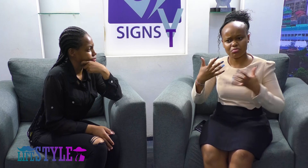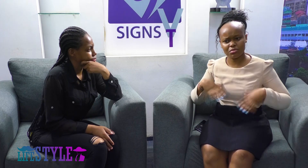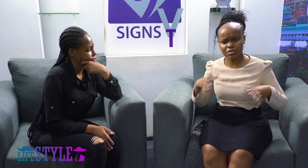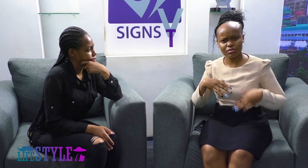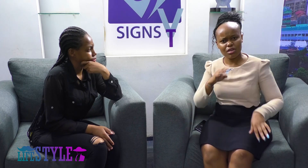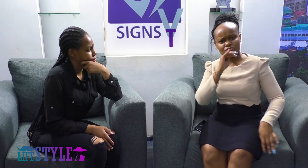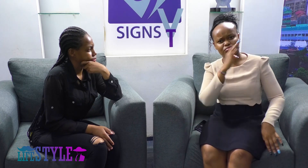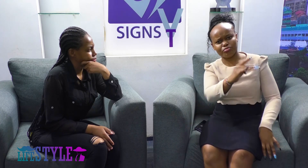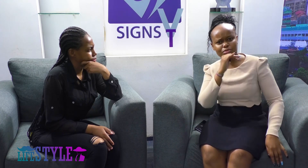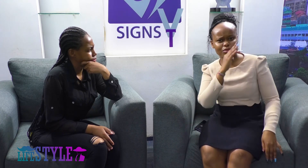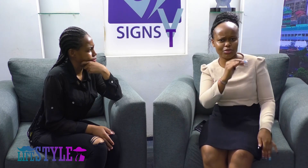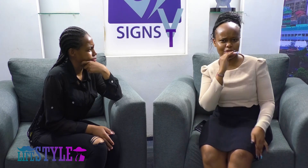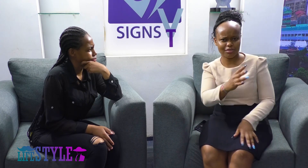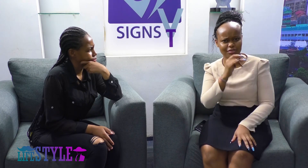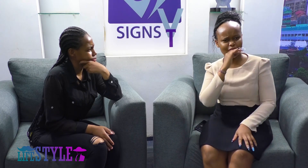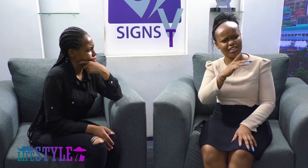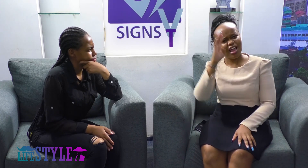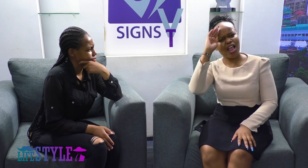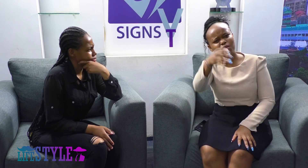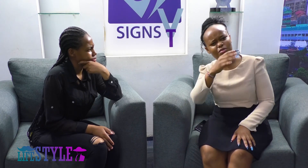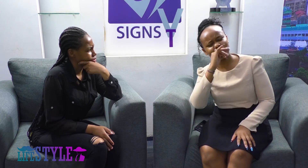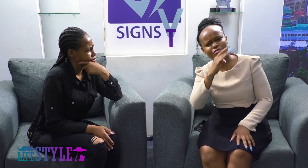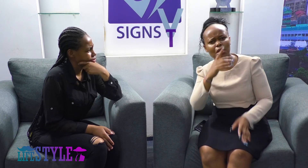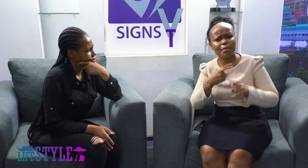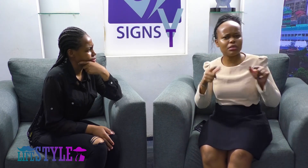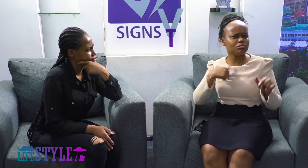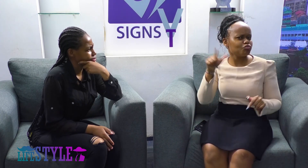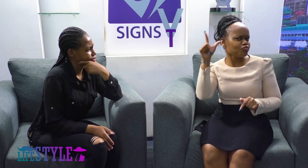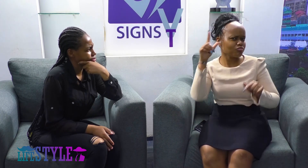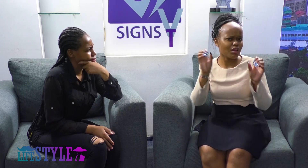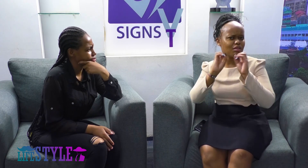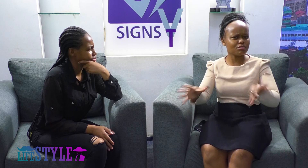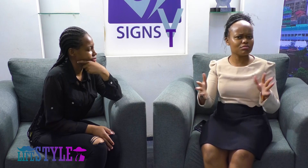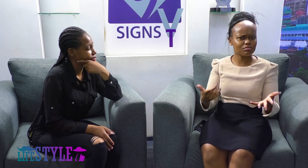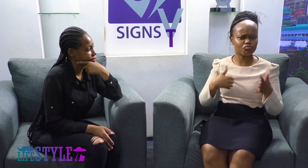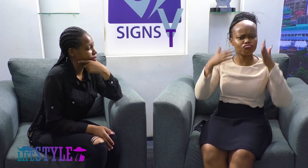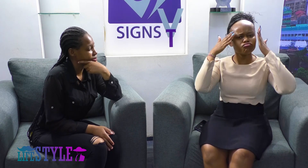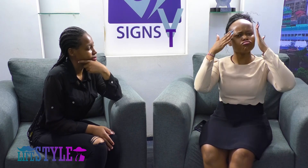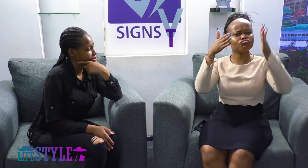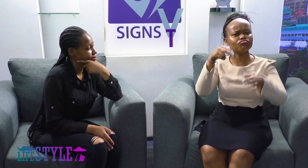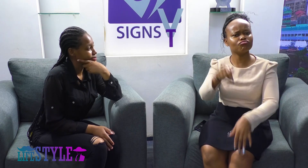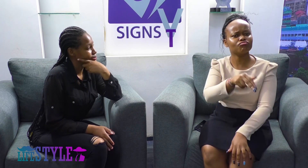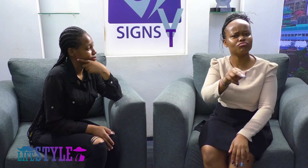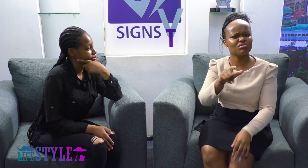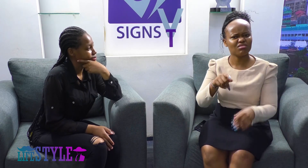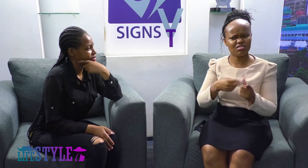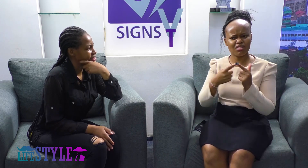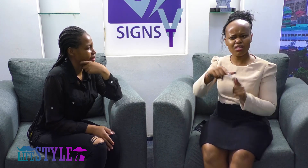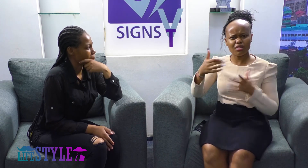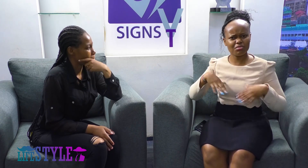and also another challenge is when I'm walking and people talk to me or greet me. For me, I can't hear because I'm